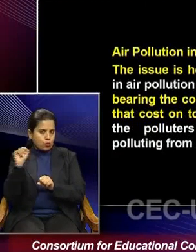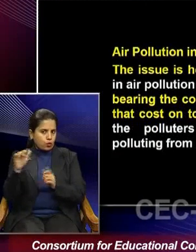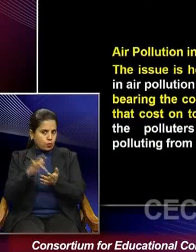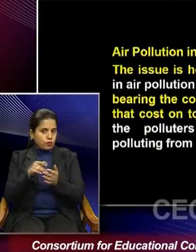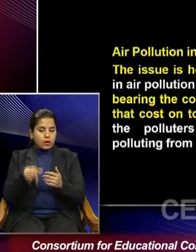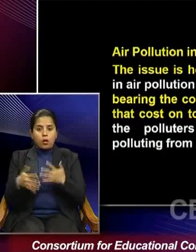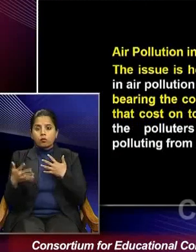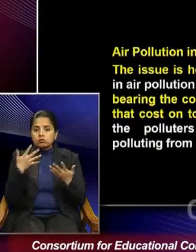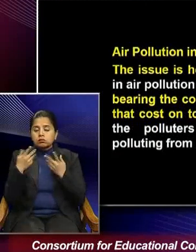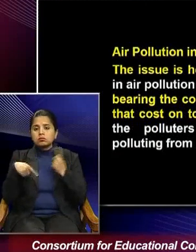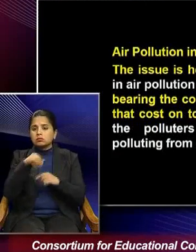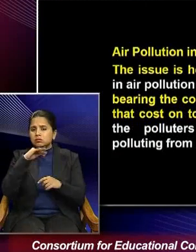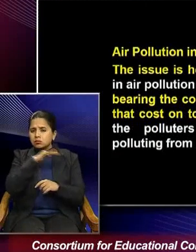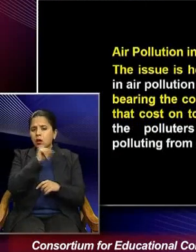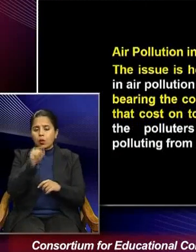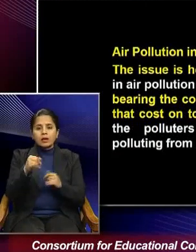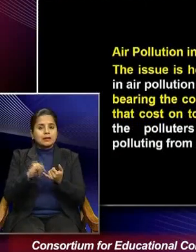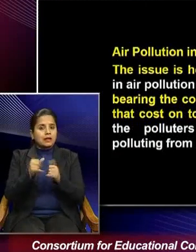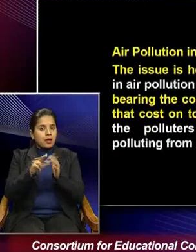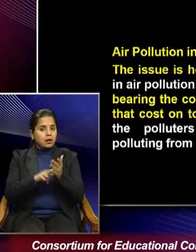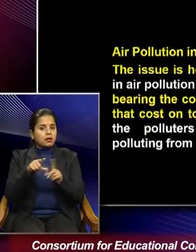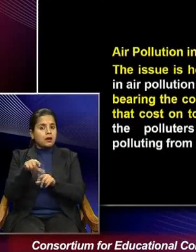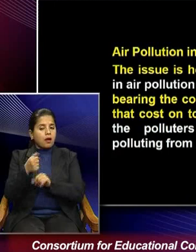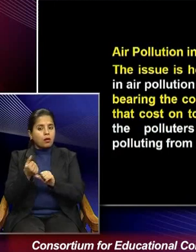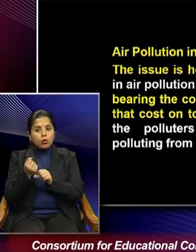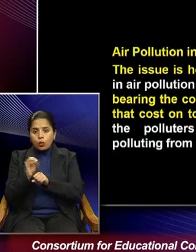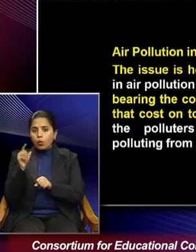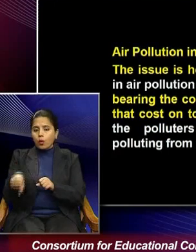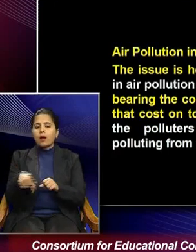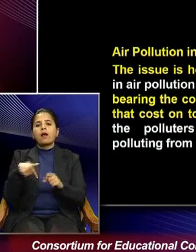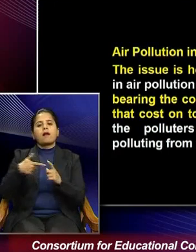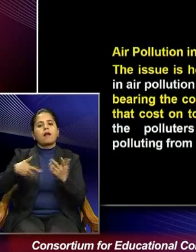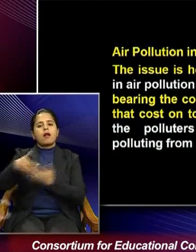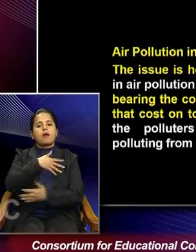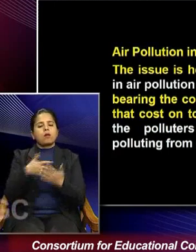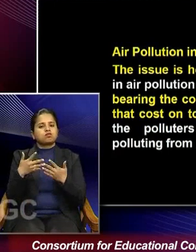air pollution problem in Santiago, which is an environmental pollution problem,